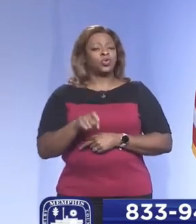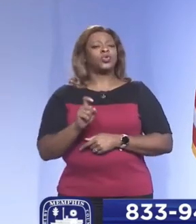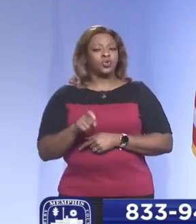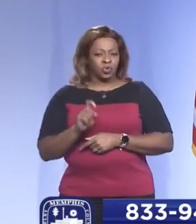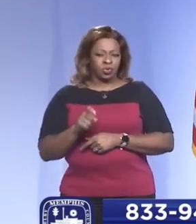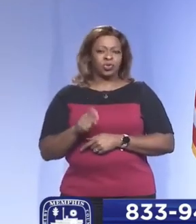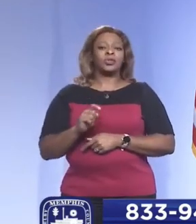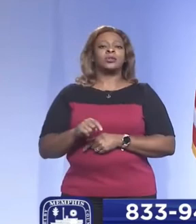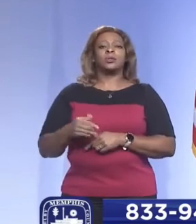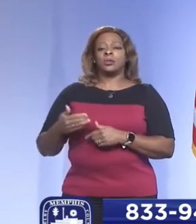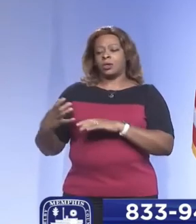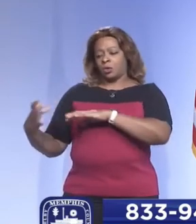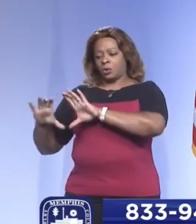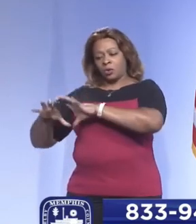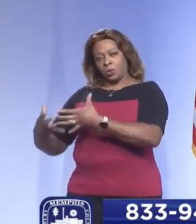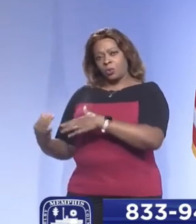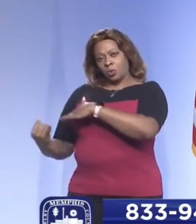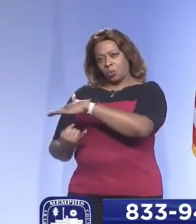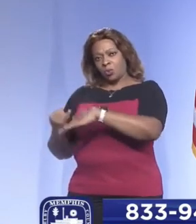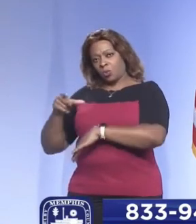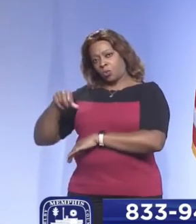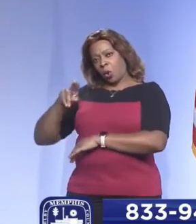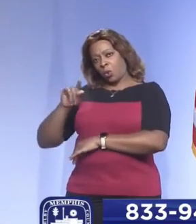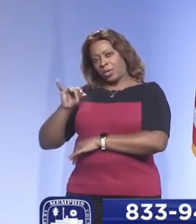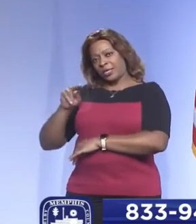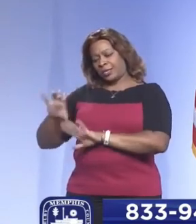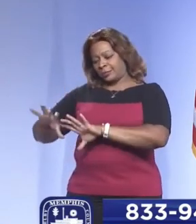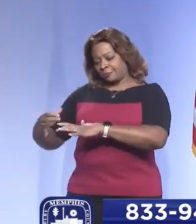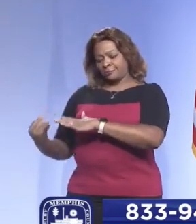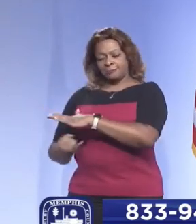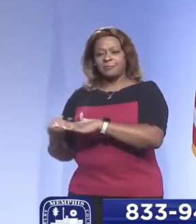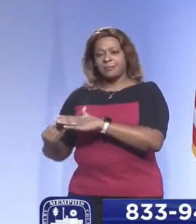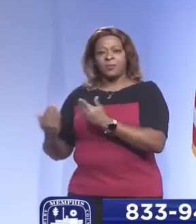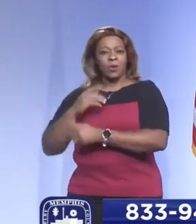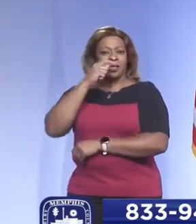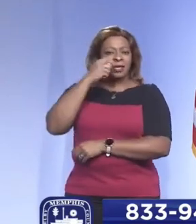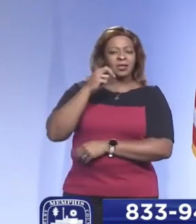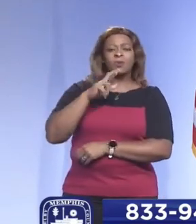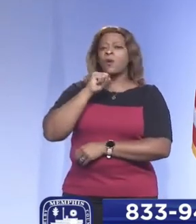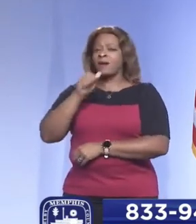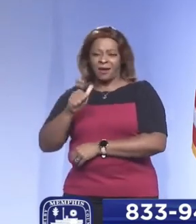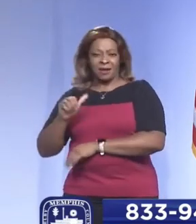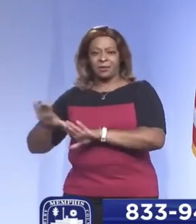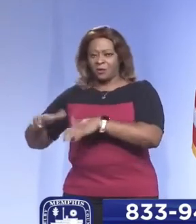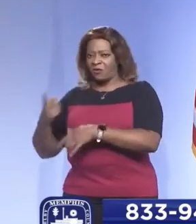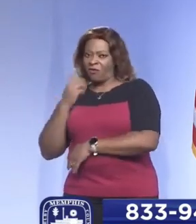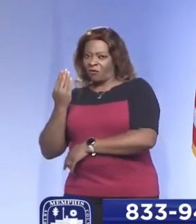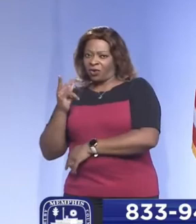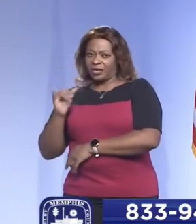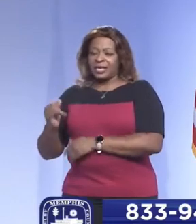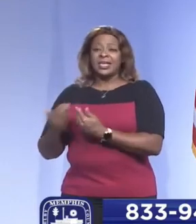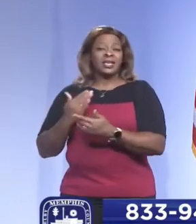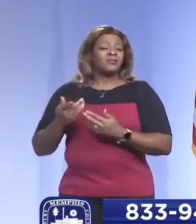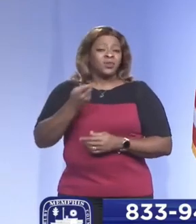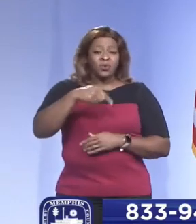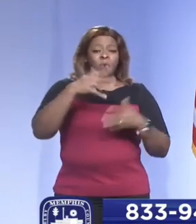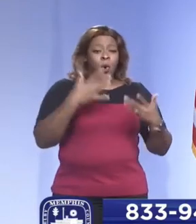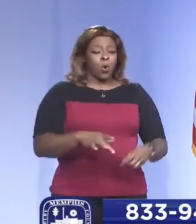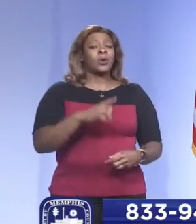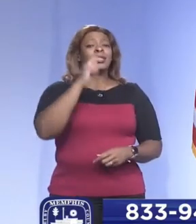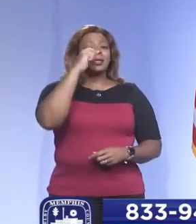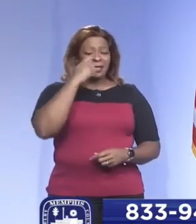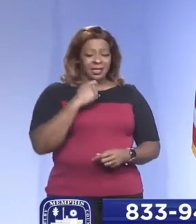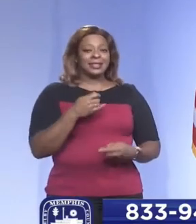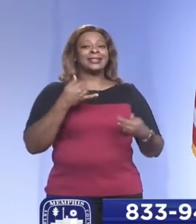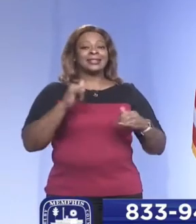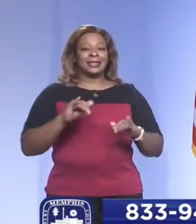in quarantine, whether you are tested or not. And even if you are tested,